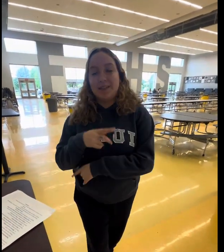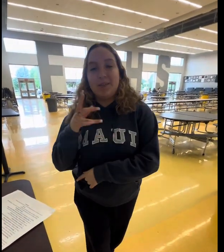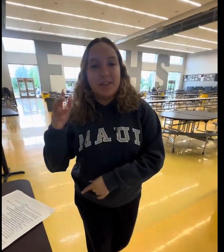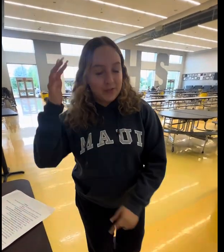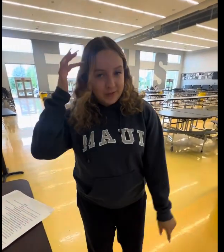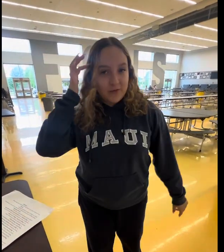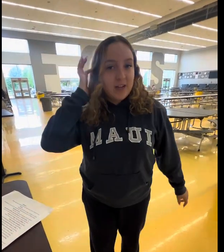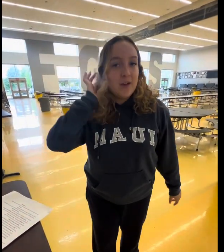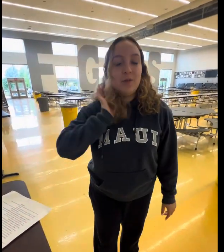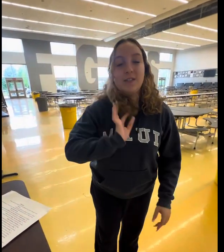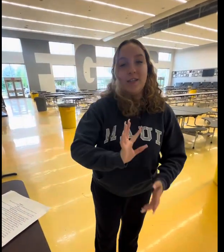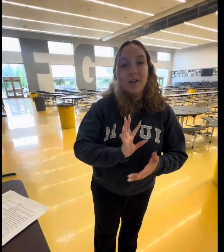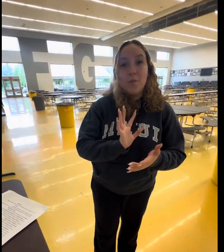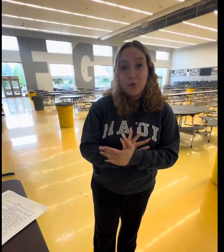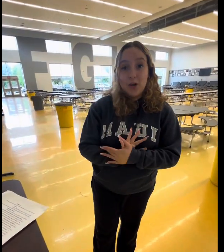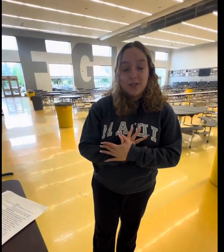little different and we did a project